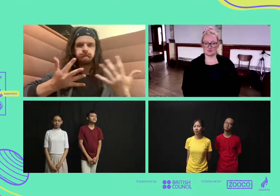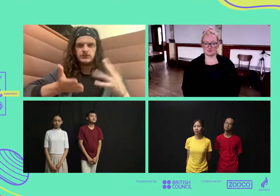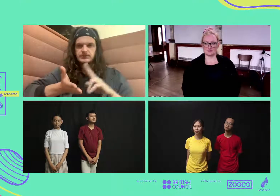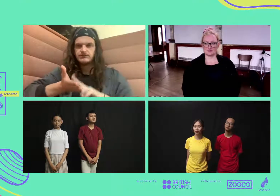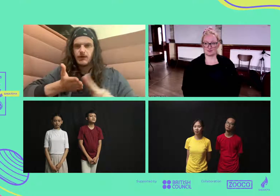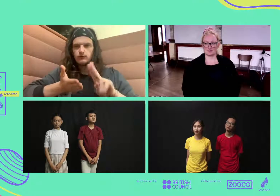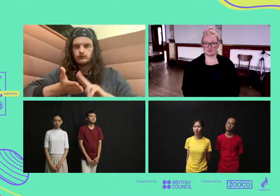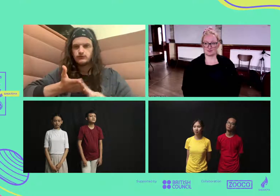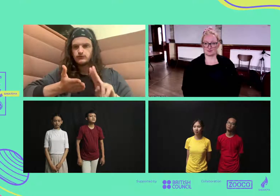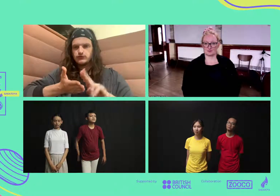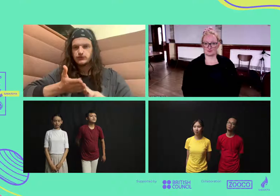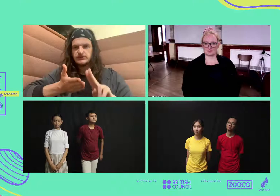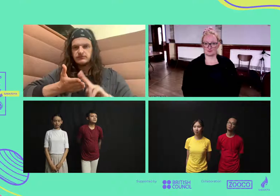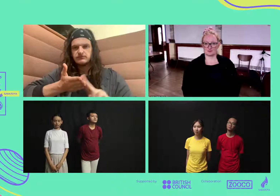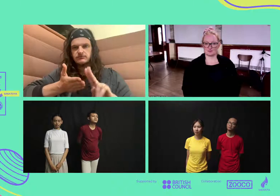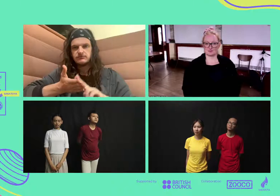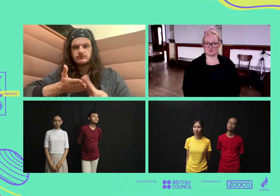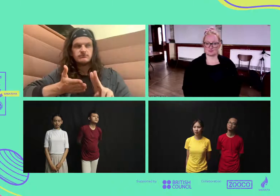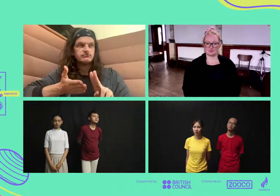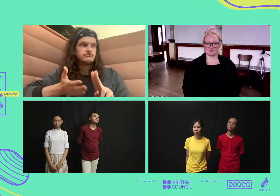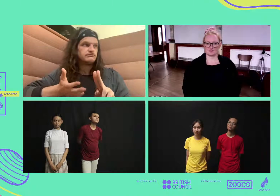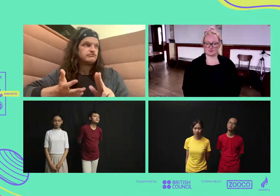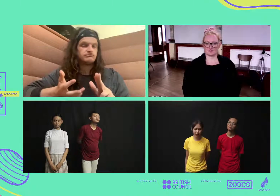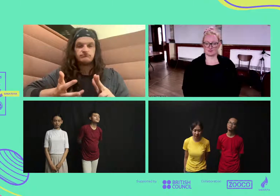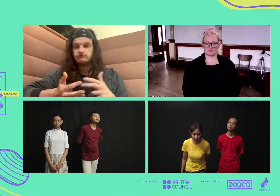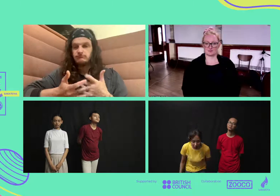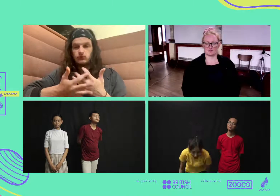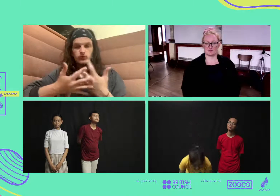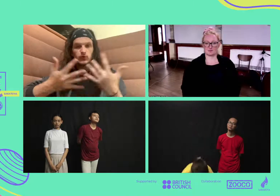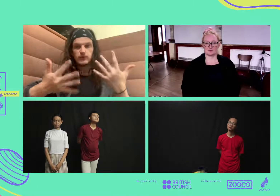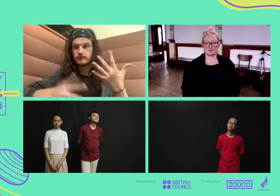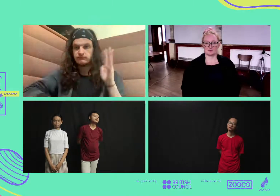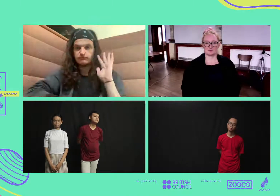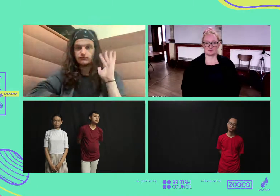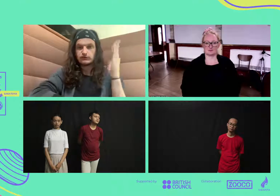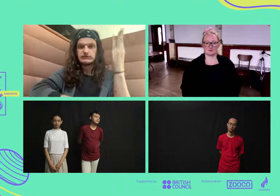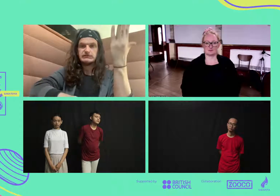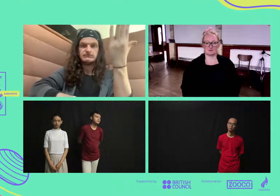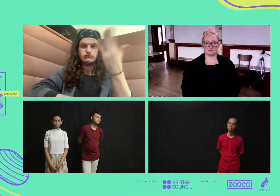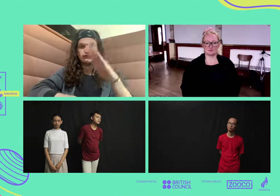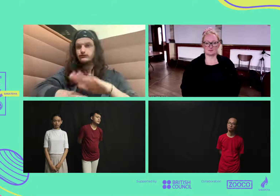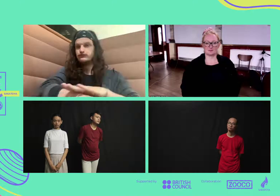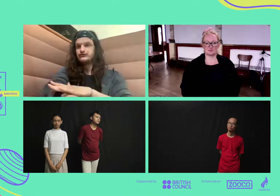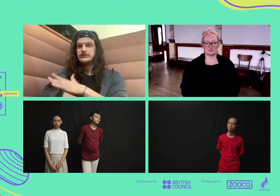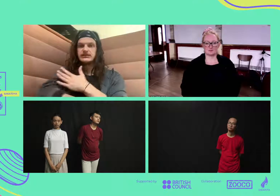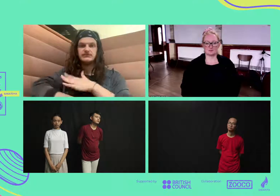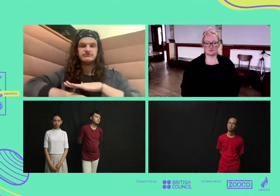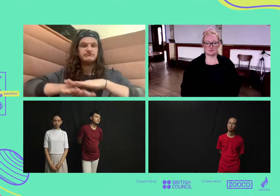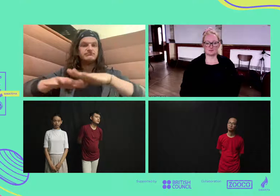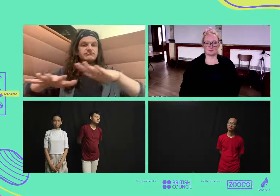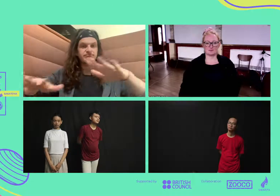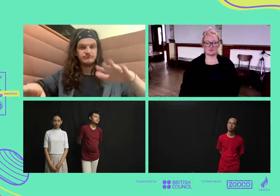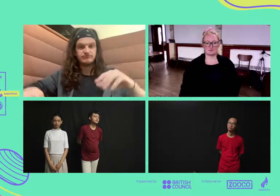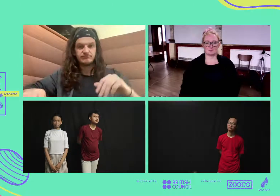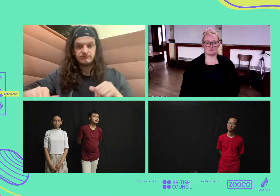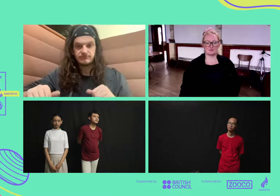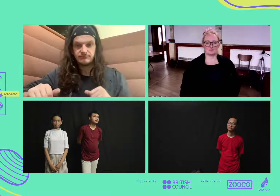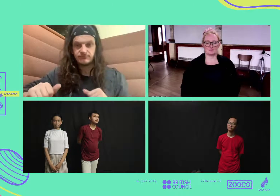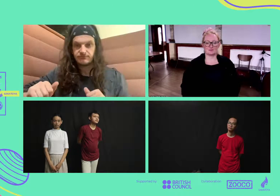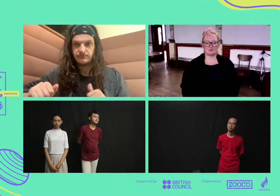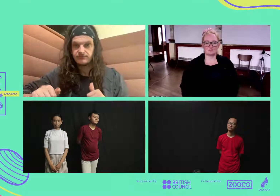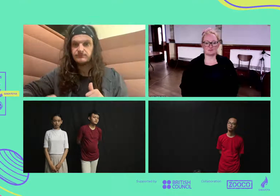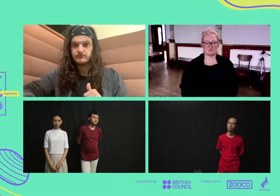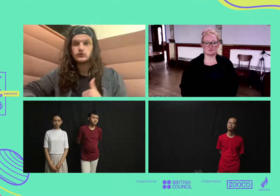So if I imagine that this is Scotland, in Scotland, there's a lot of trees, it's